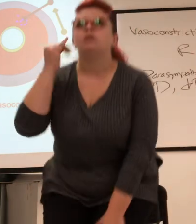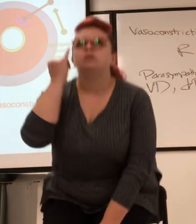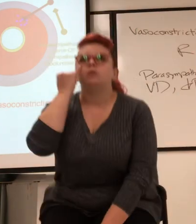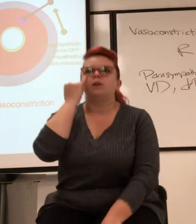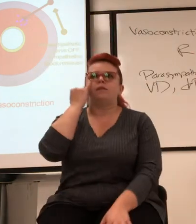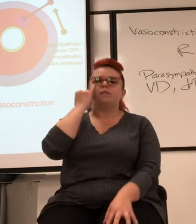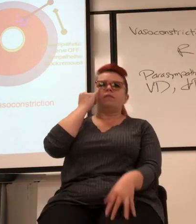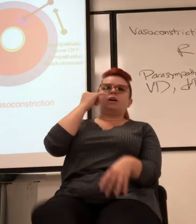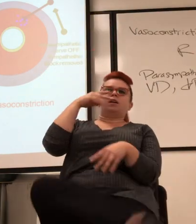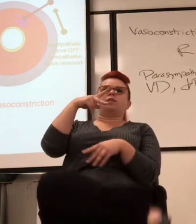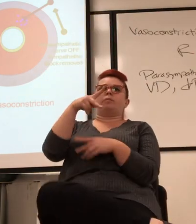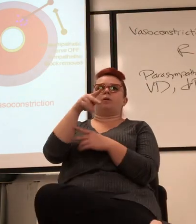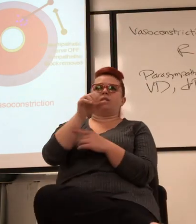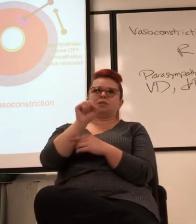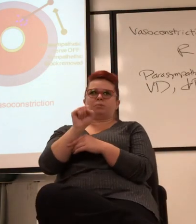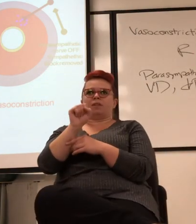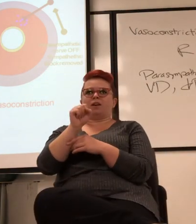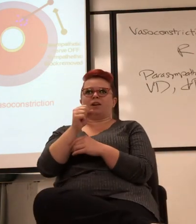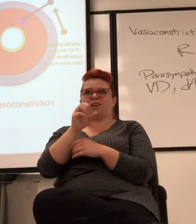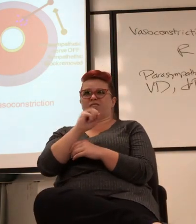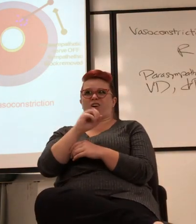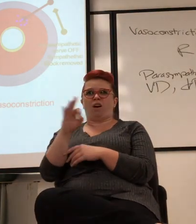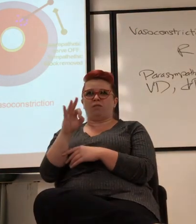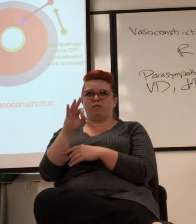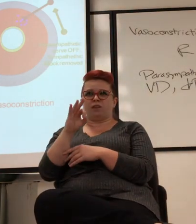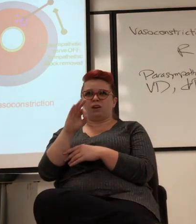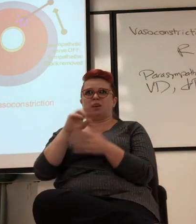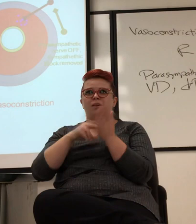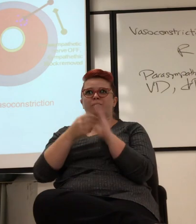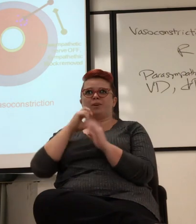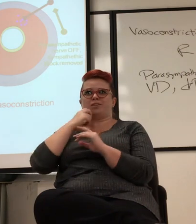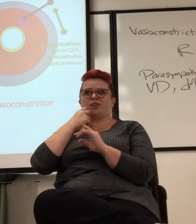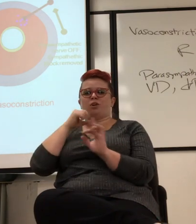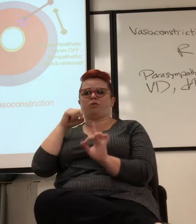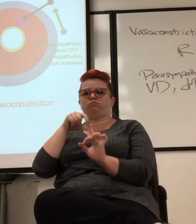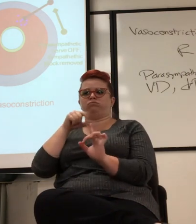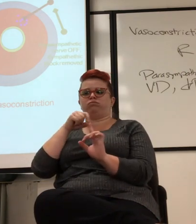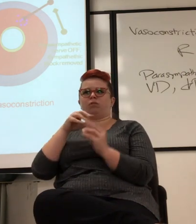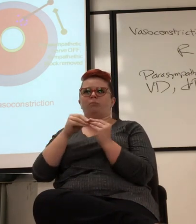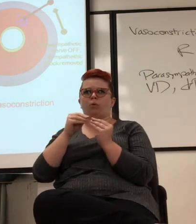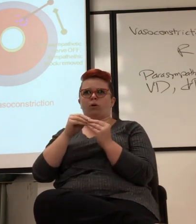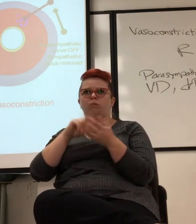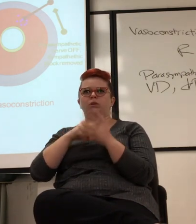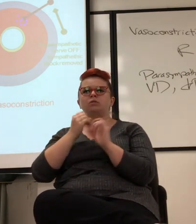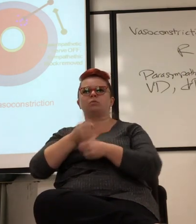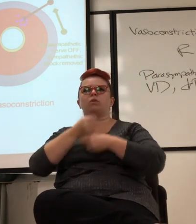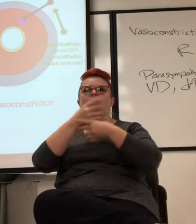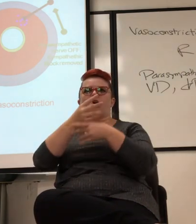allows the nerve to fire more, the sympathetic nerve to fire more. You get vasoconstriction.